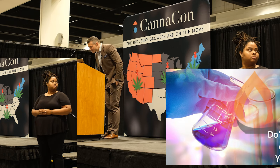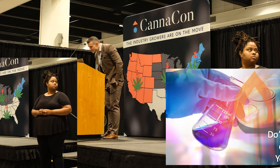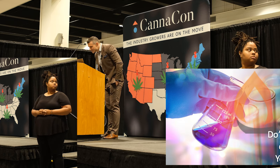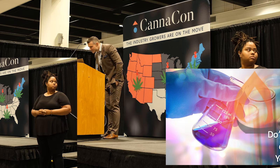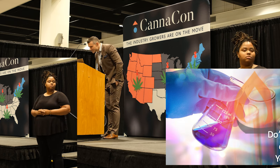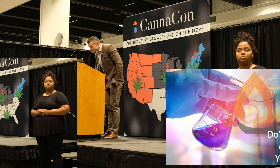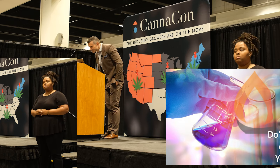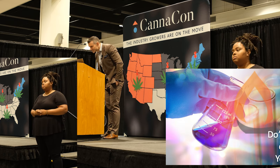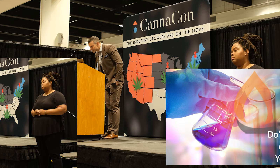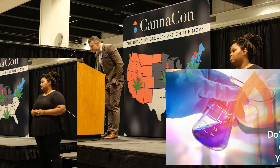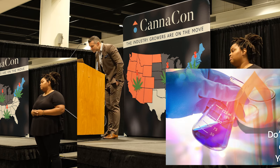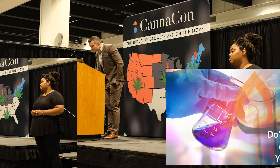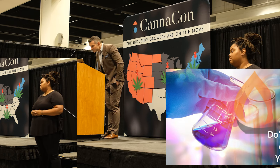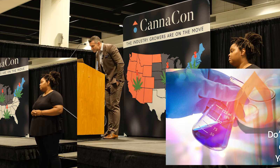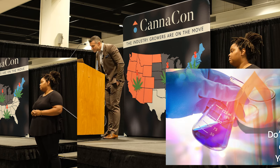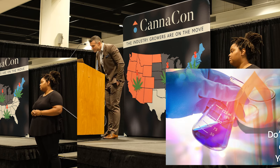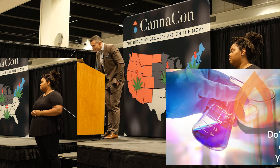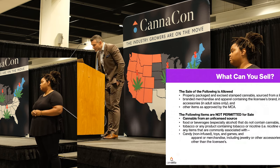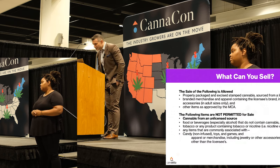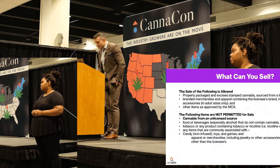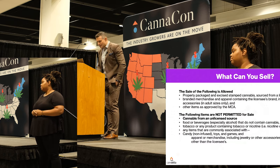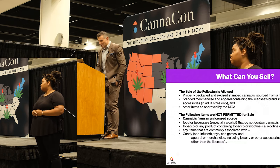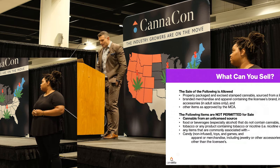All right.